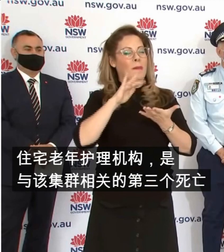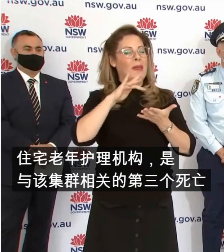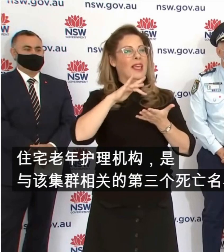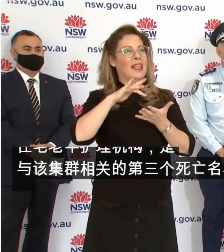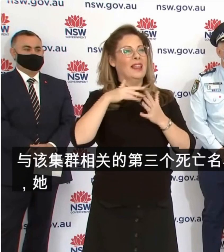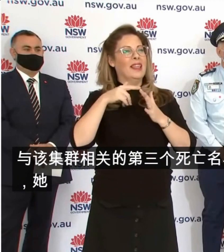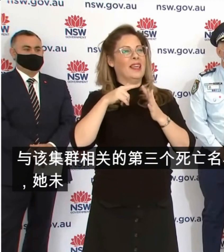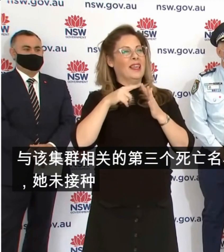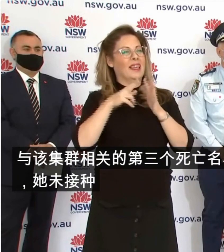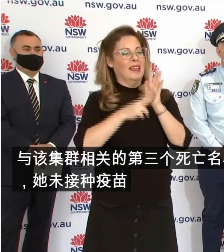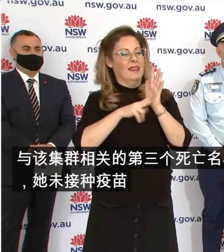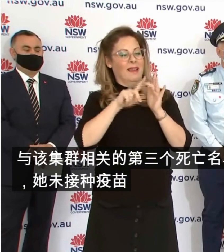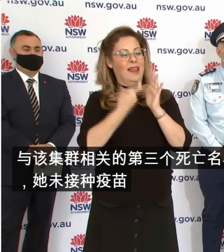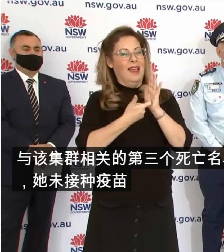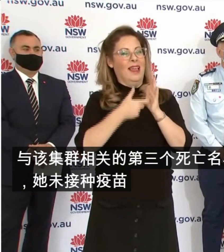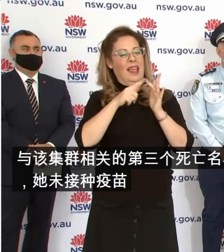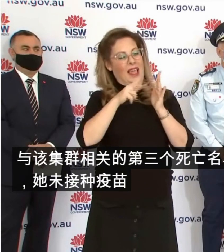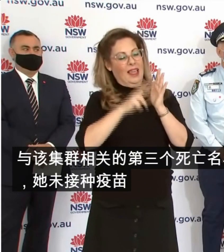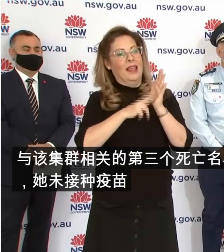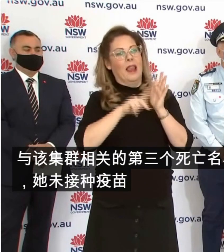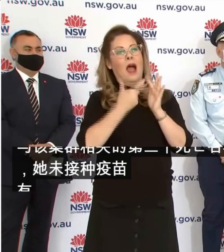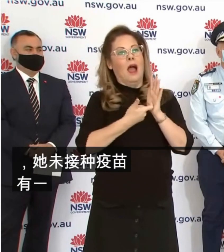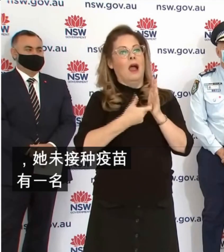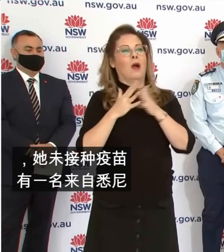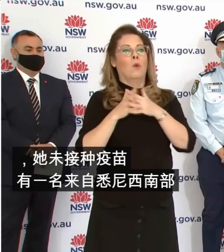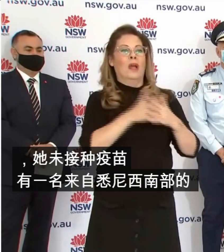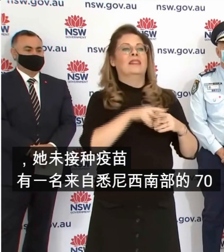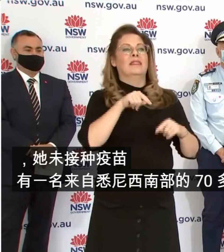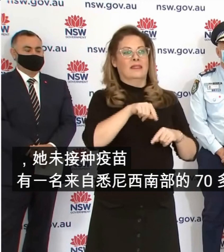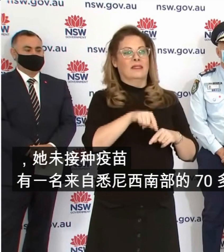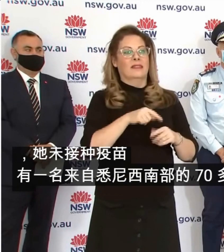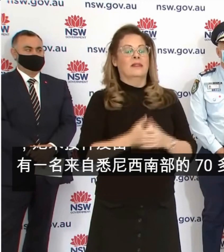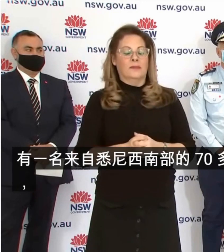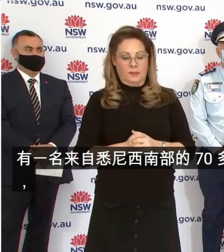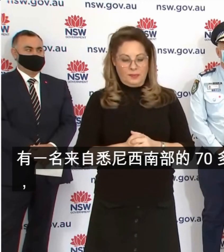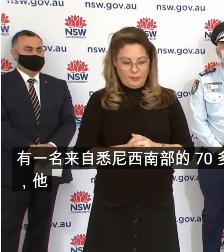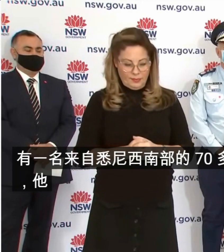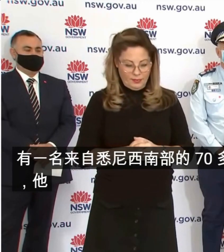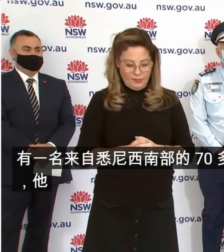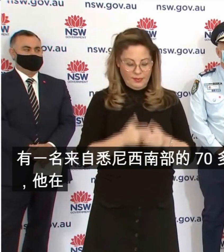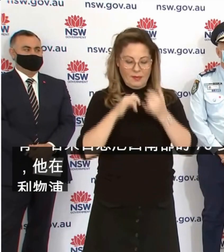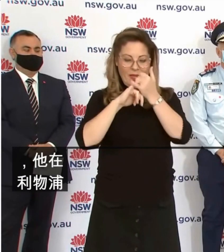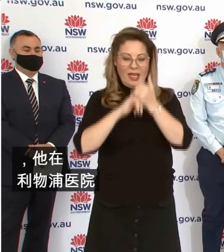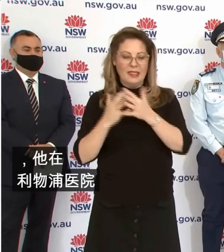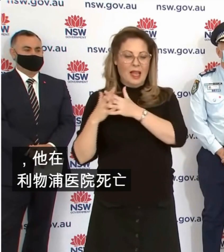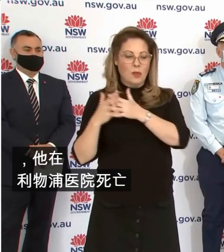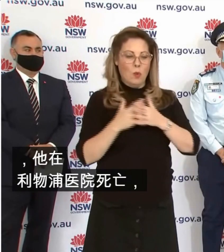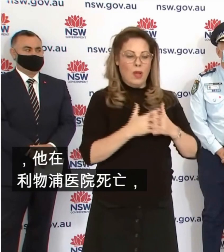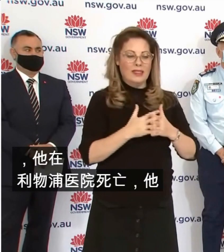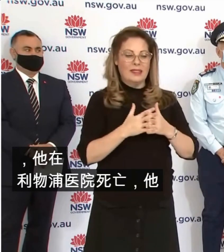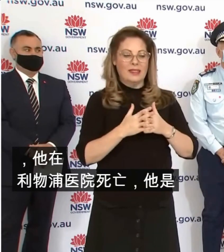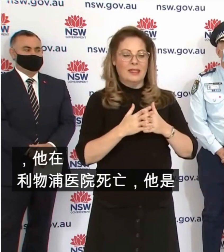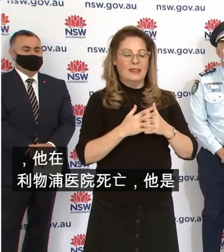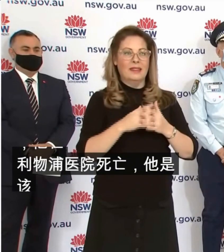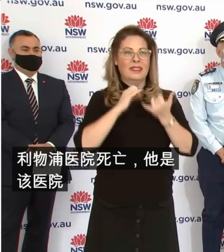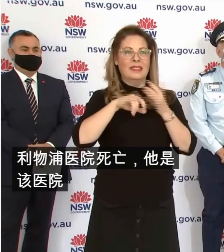list linked to this cluster, and she was unvaccinated. There was a man in his 70s from southwestern Sydney and he died at Liverpool Hospital,